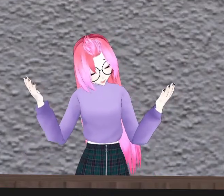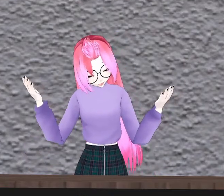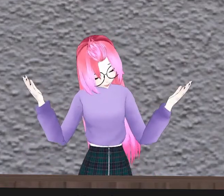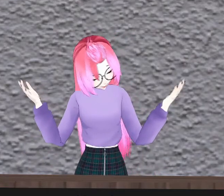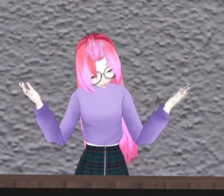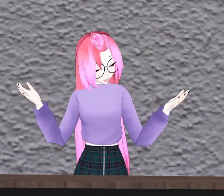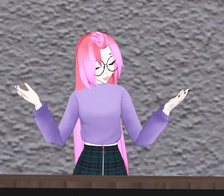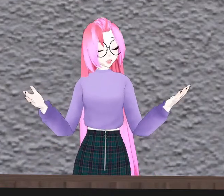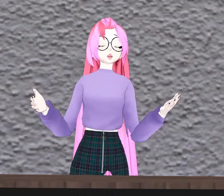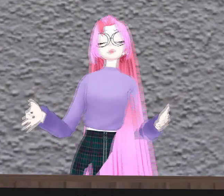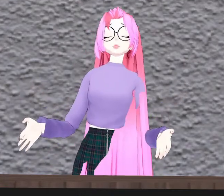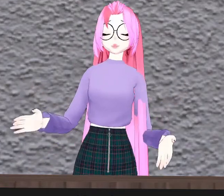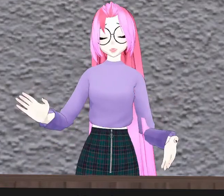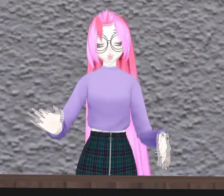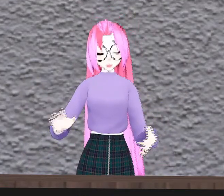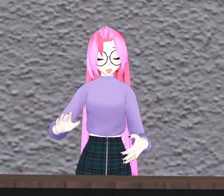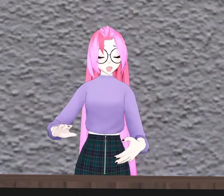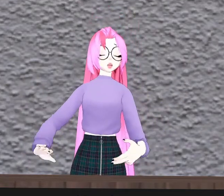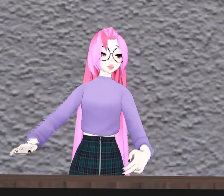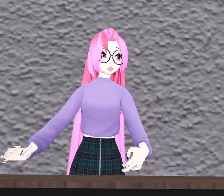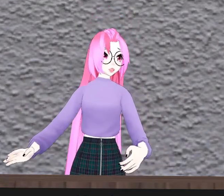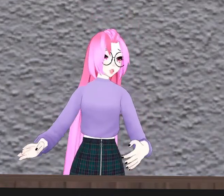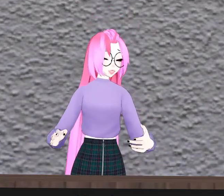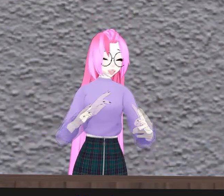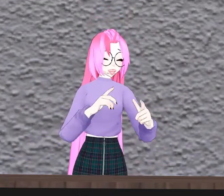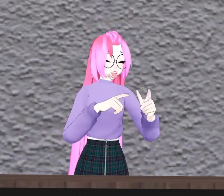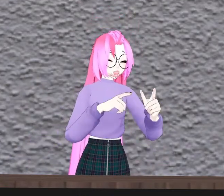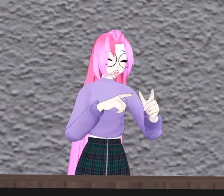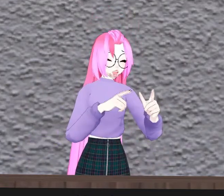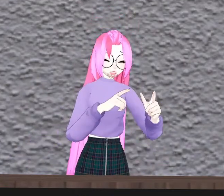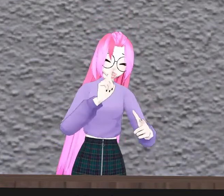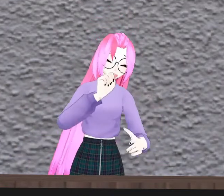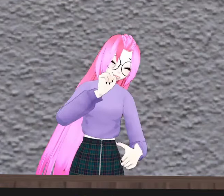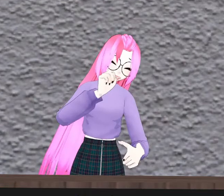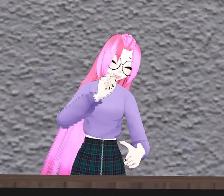learning from this person. You know, so yeah, number one, just ask them.